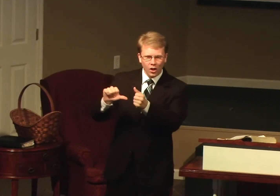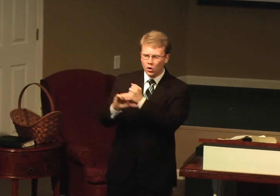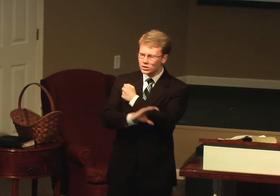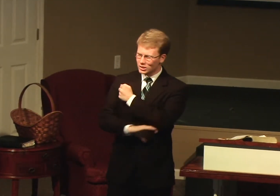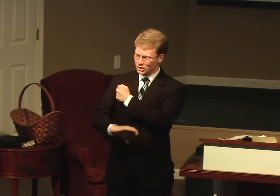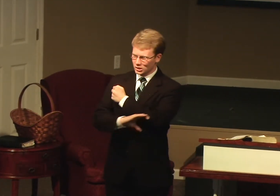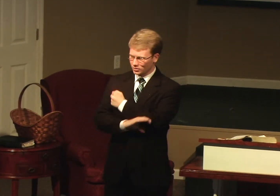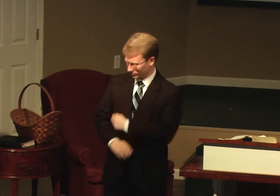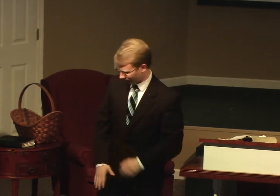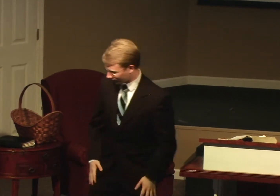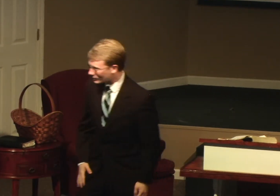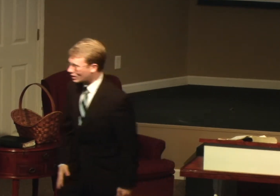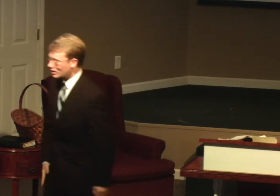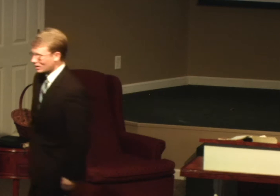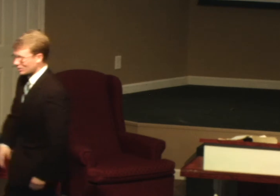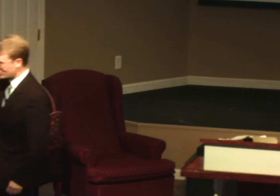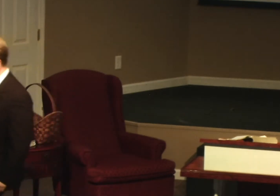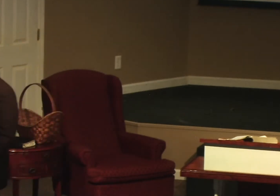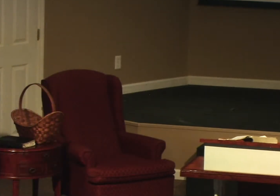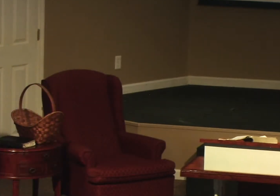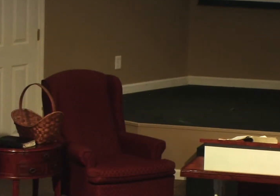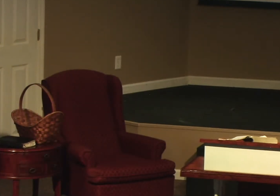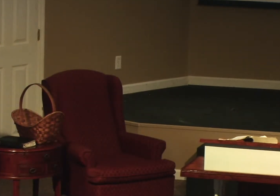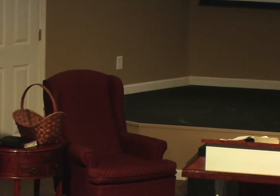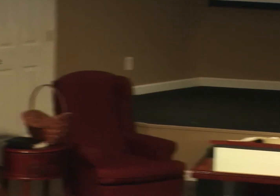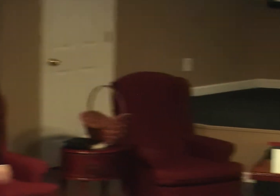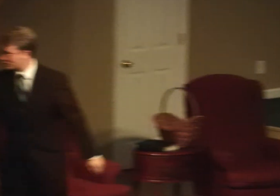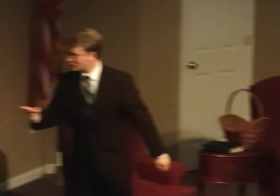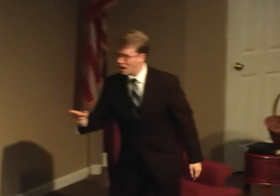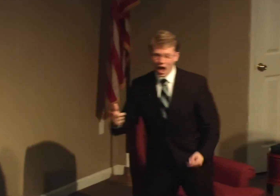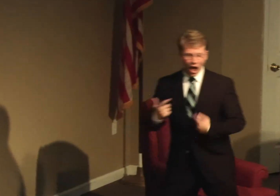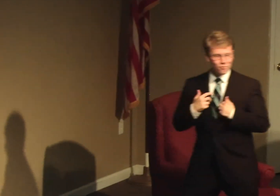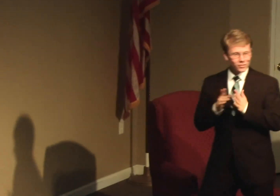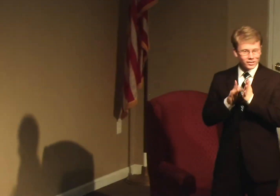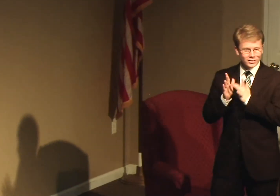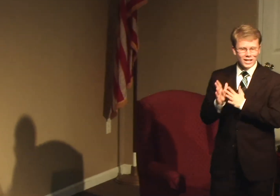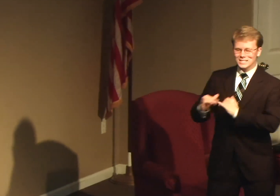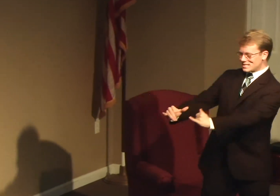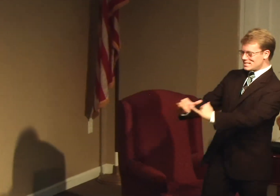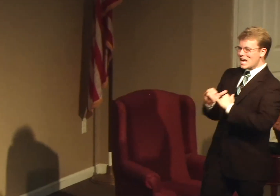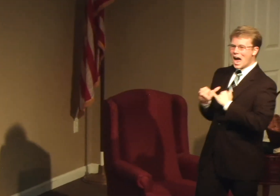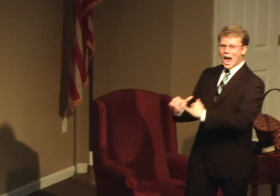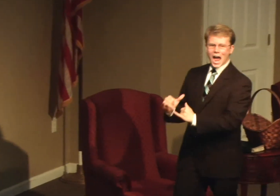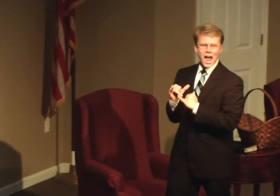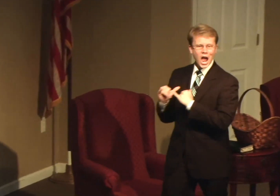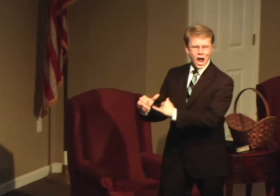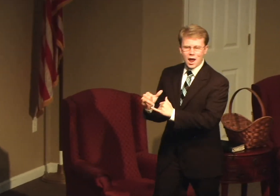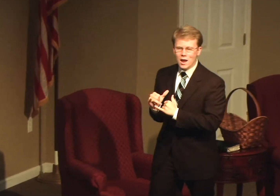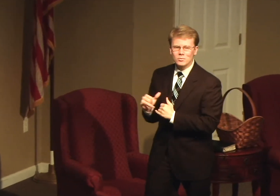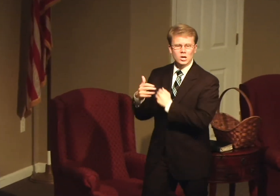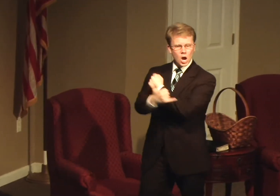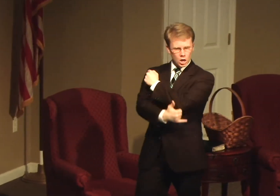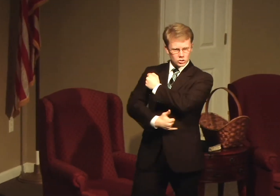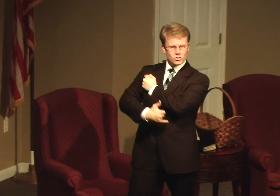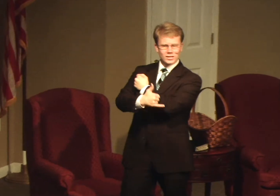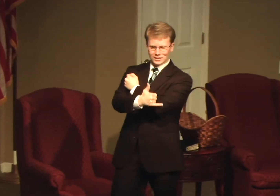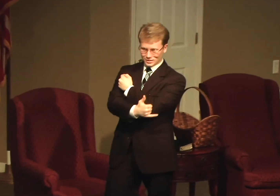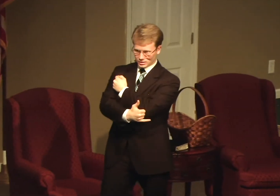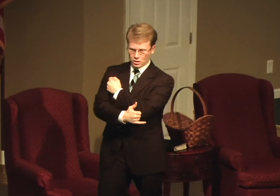fellow citizen with the saints. You're a Christian? I'm a Christian. Both of us are.